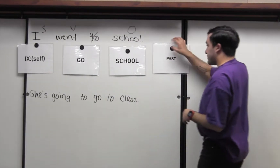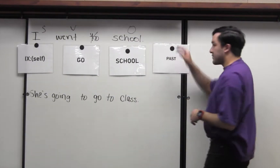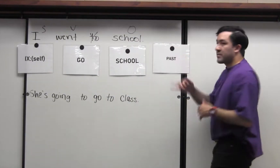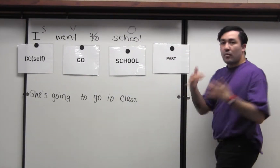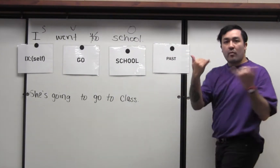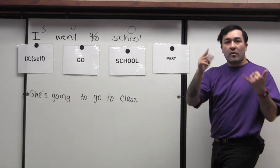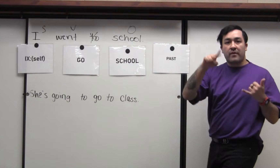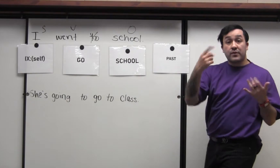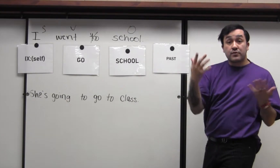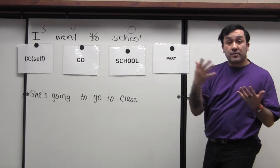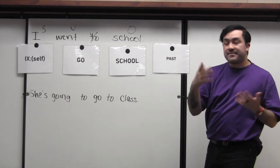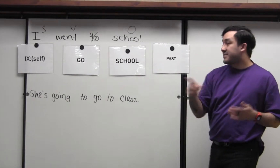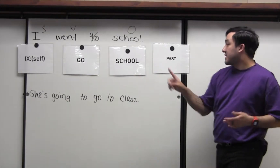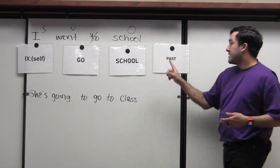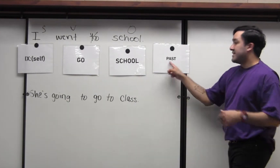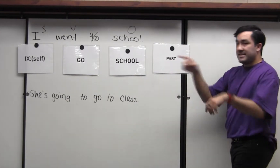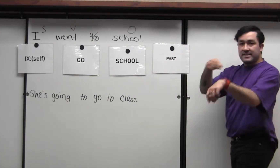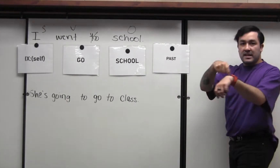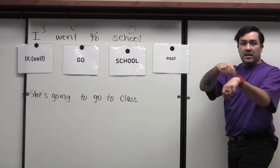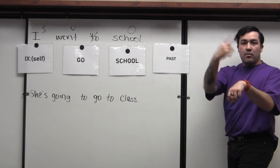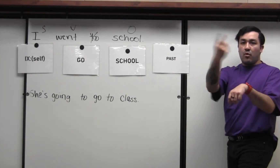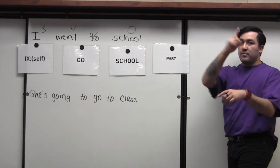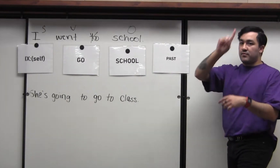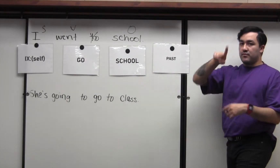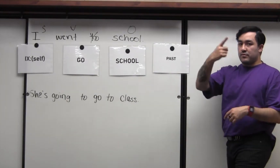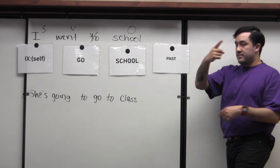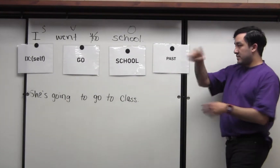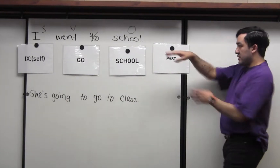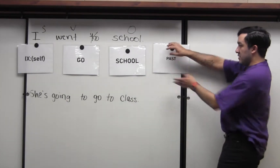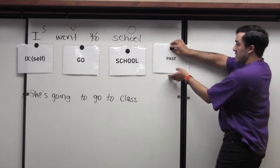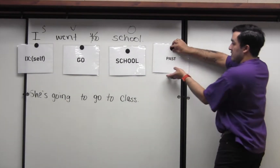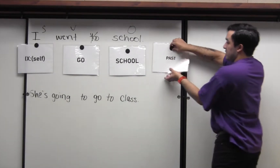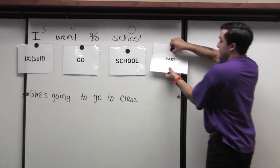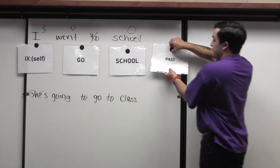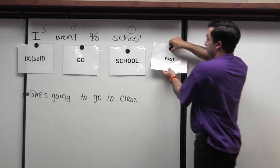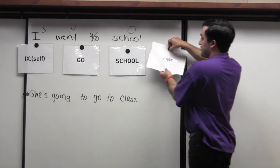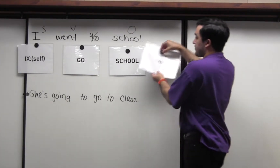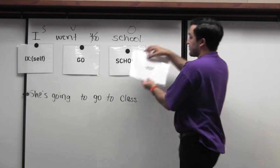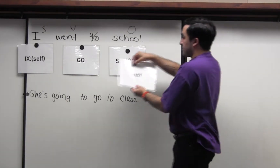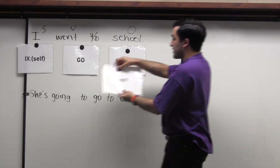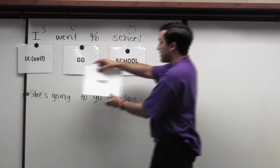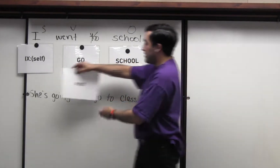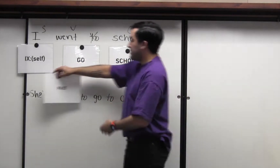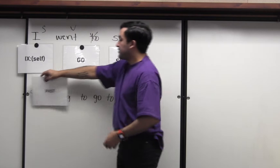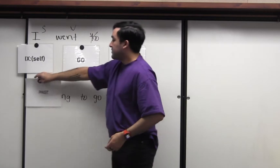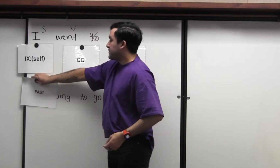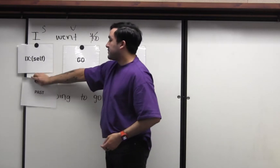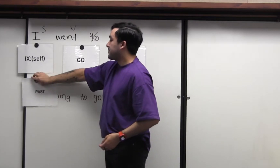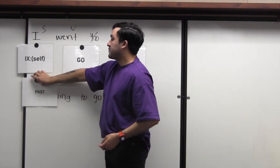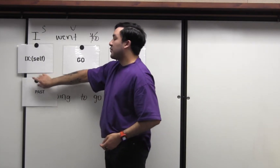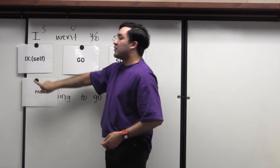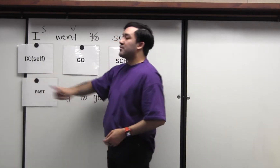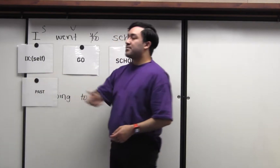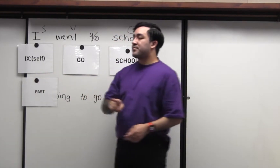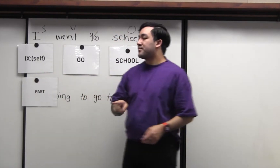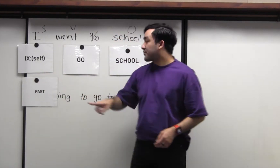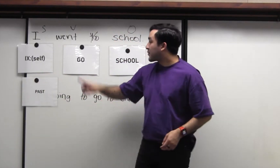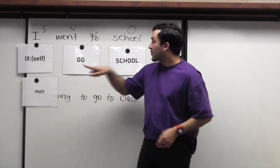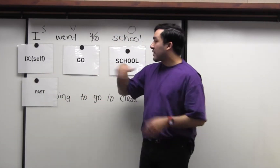our shoulder and just kind of use this term for past. So the first thing that we know always comes first is the time marker, so we can set up the tense for